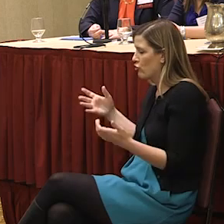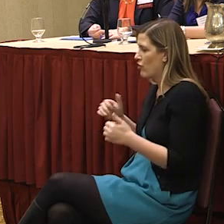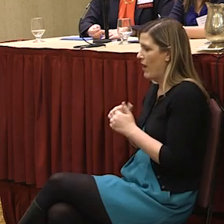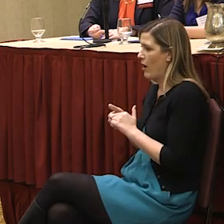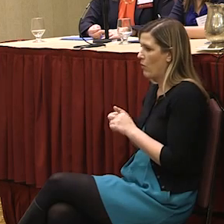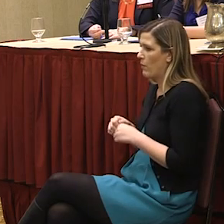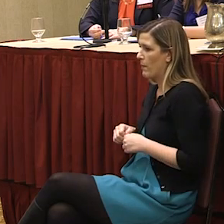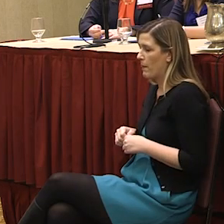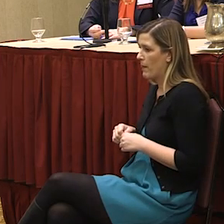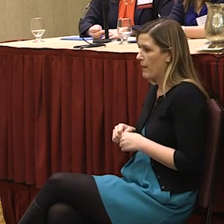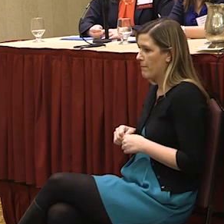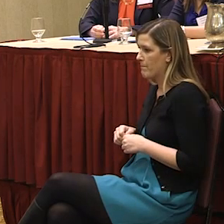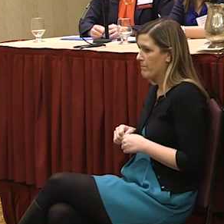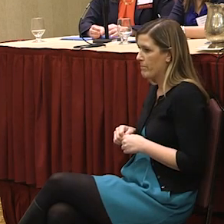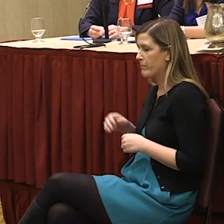situation?